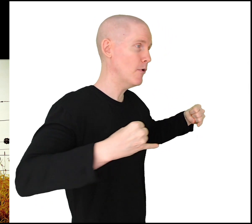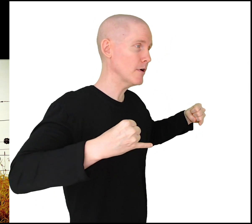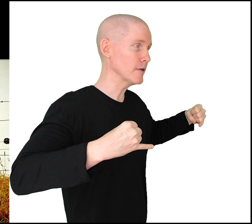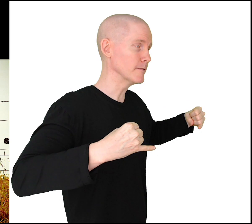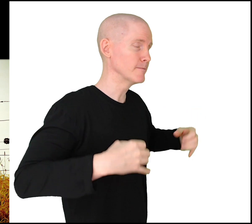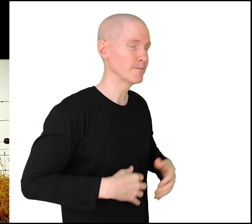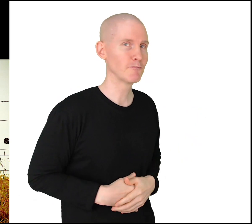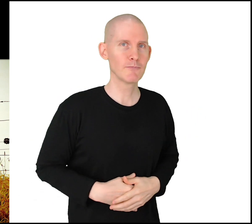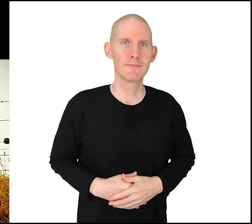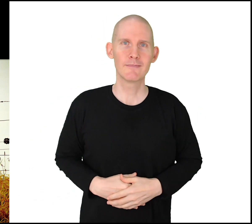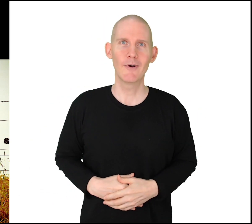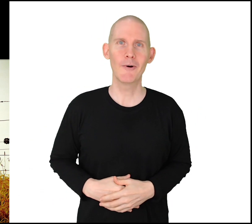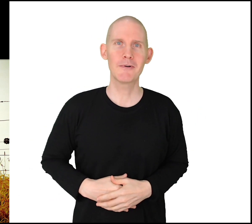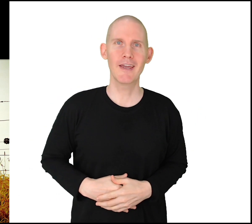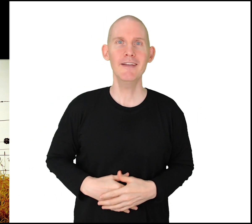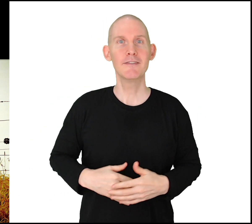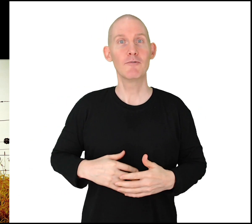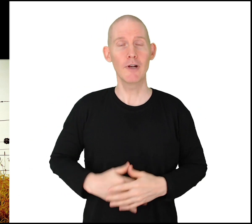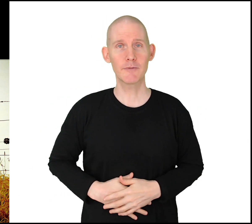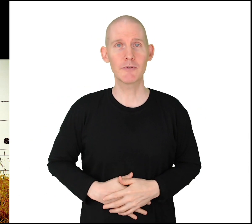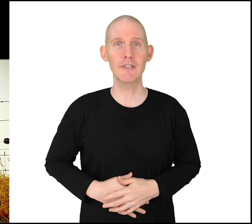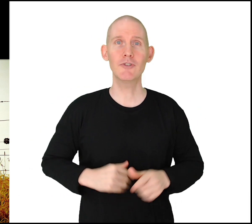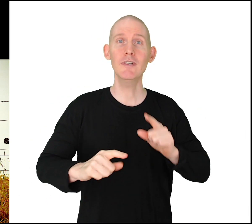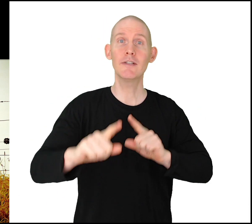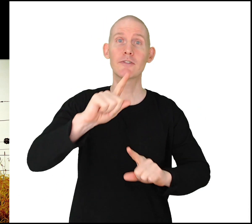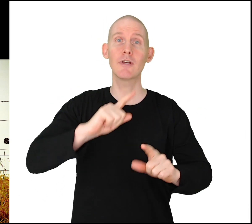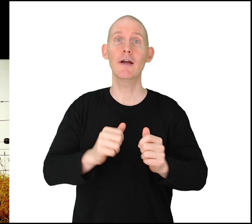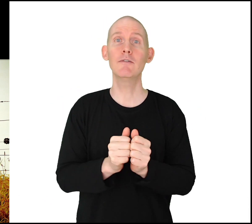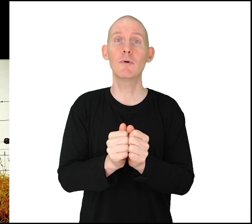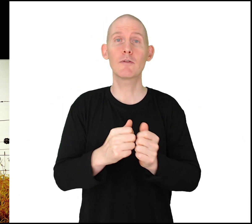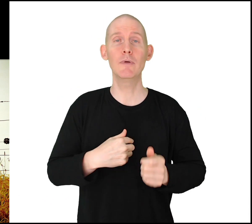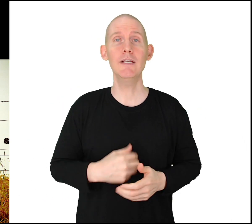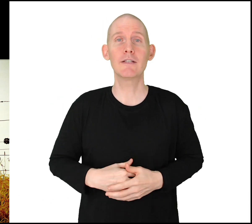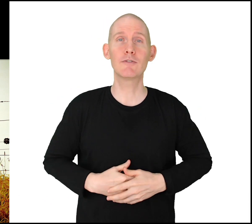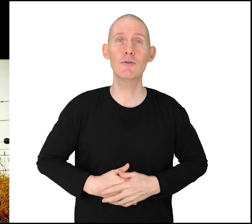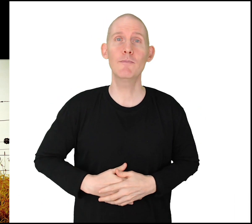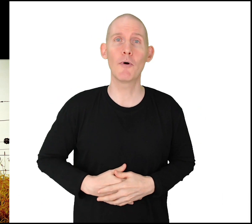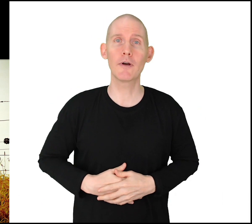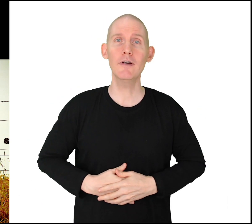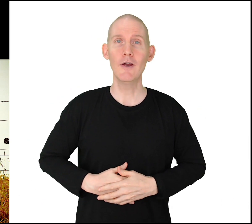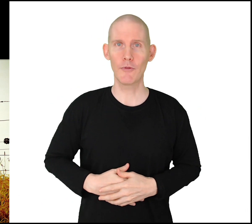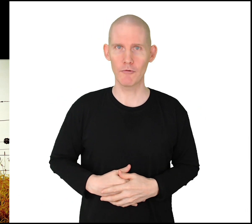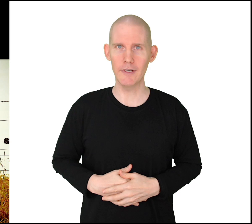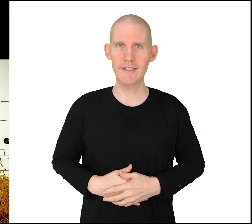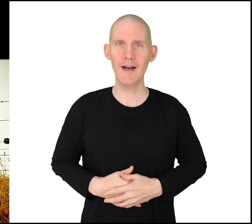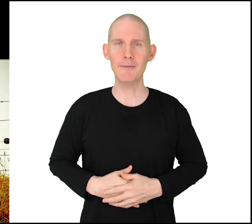border. Okay, rest position, sign with me. Let's do border 3 times.